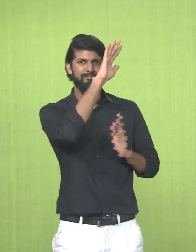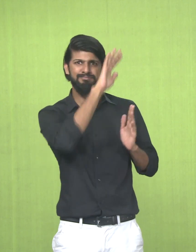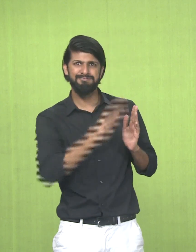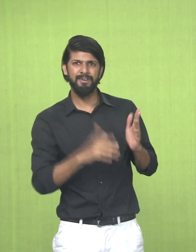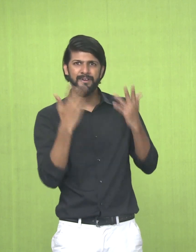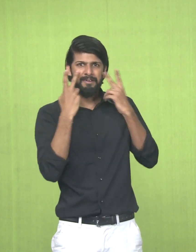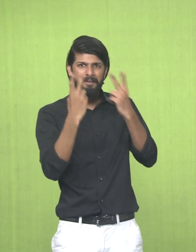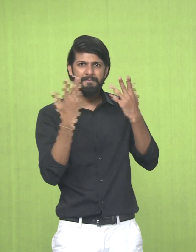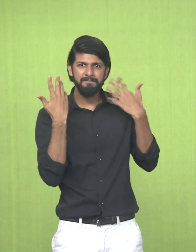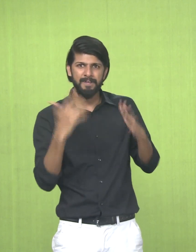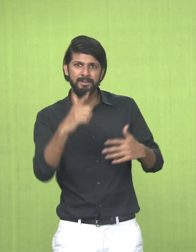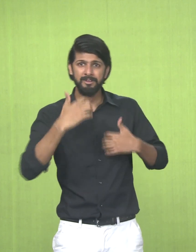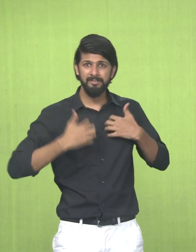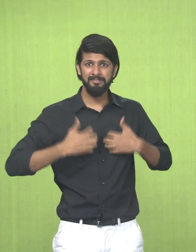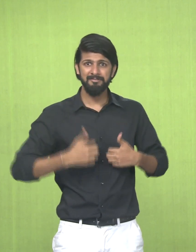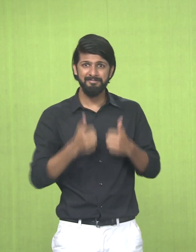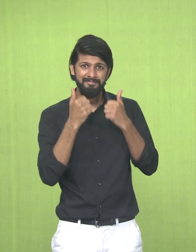I hope you enjoyed watching part 1 of the lesson